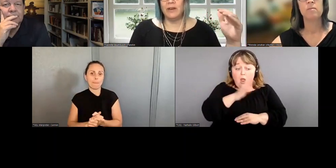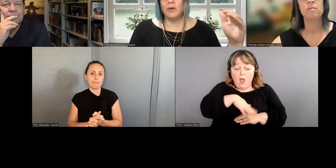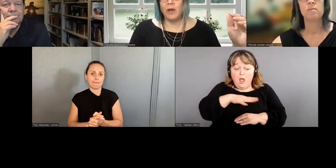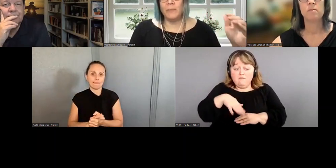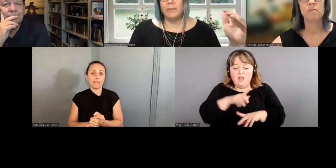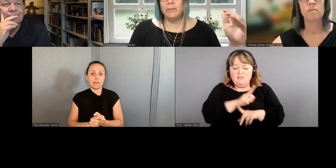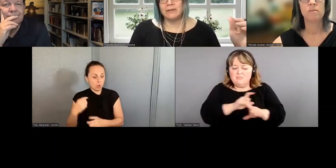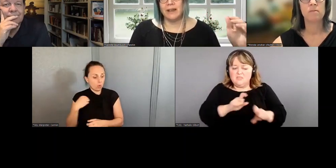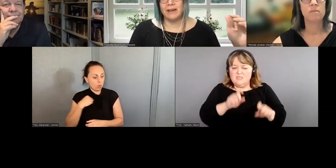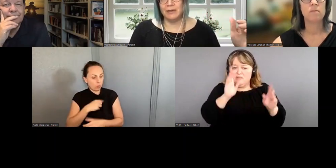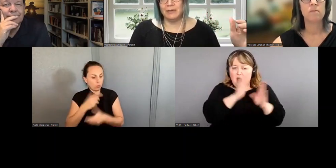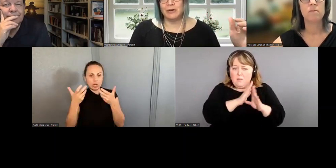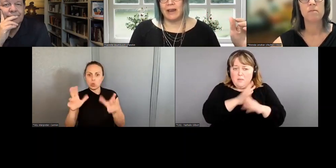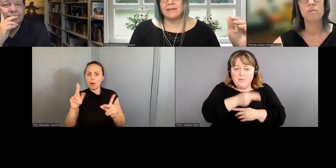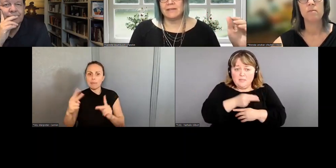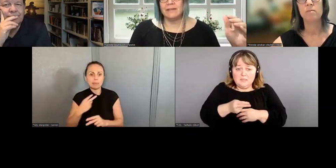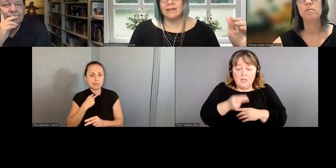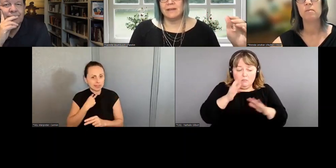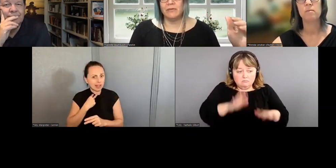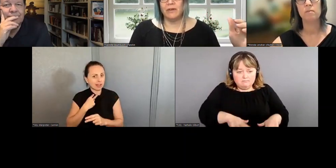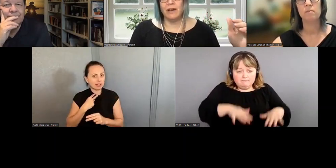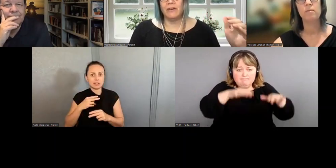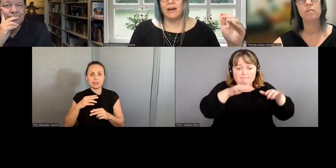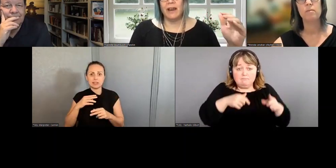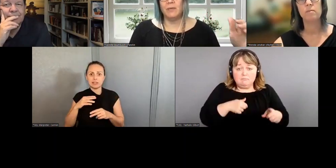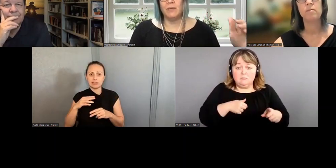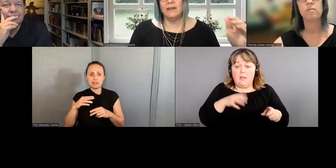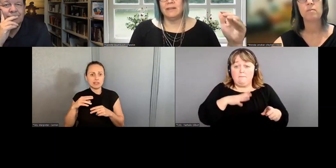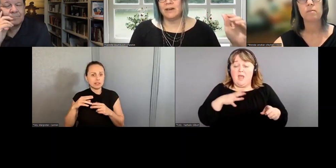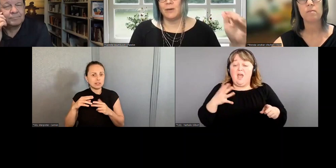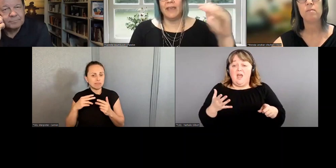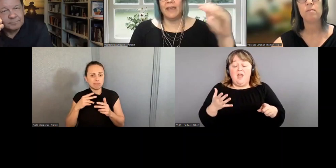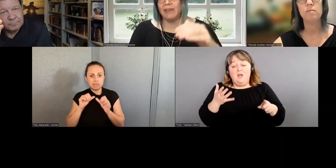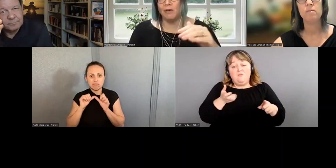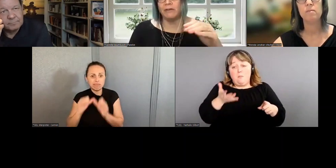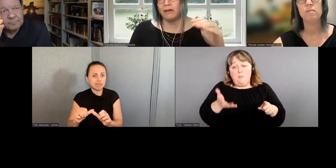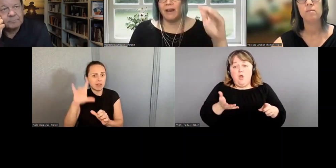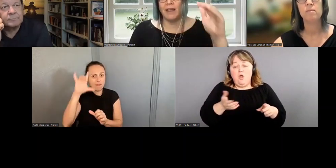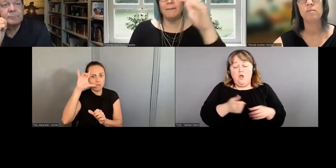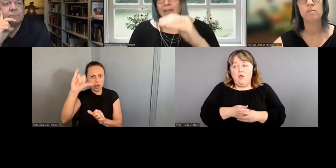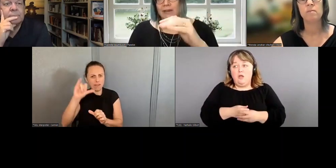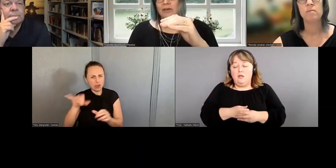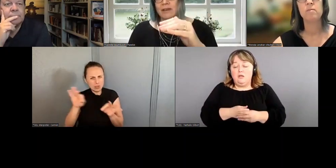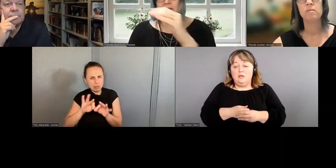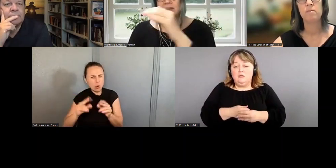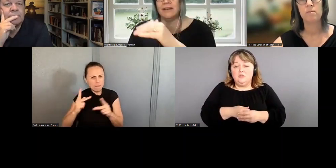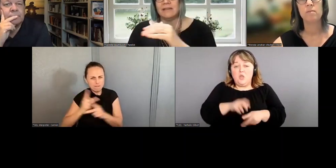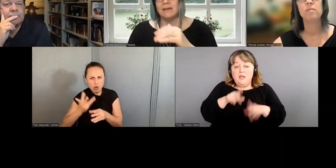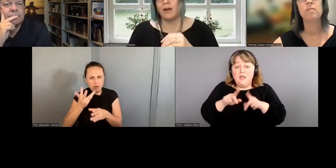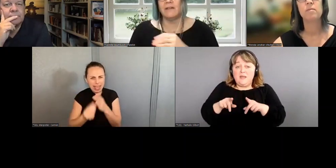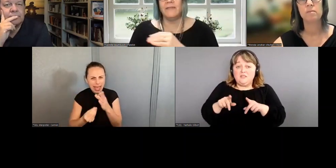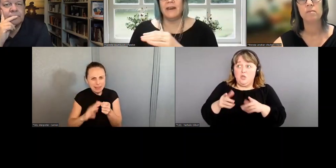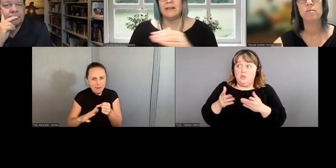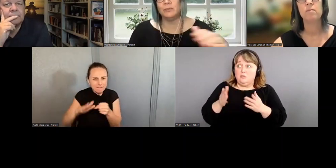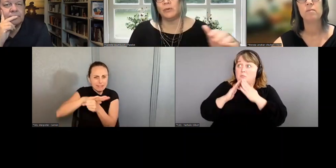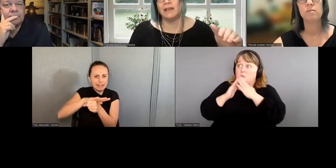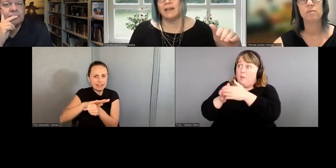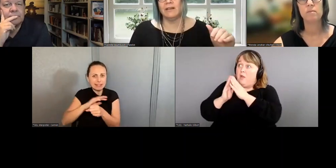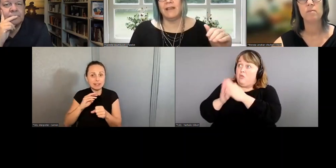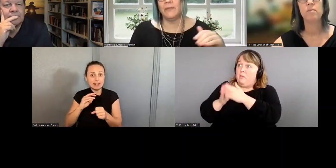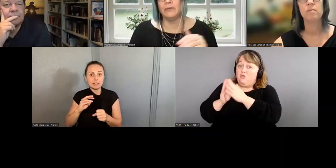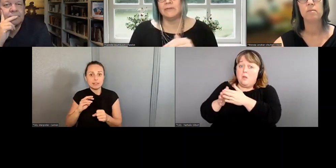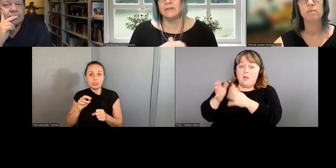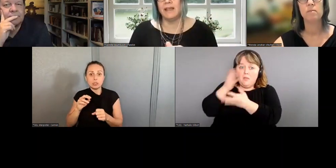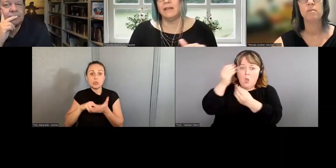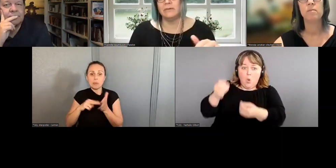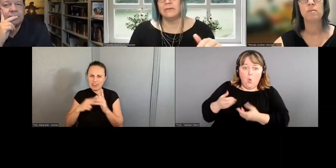we don't want people stuck in those cracks in the system forever. And we need to start paving over and making sure they don't exist. And part of that is breaking